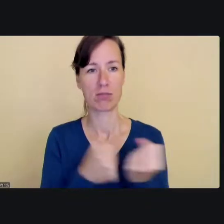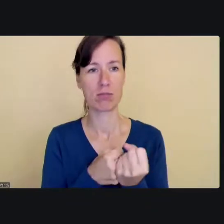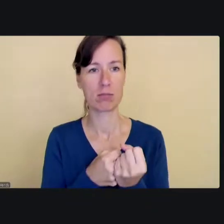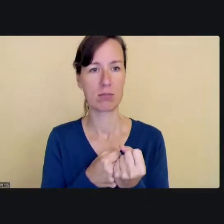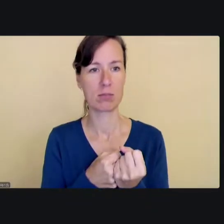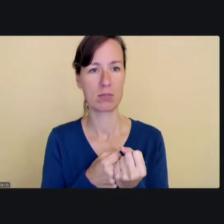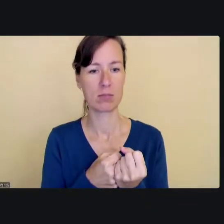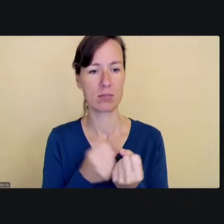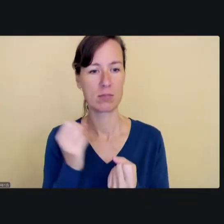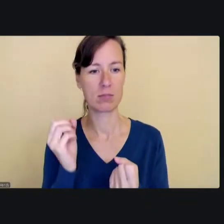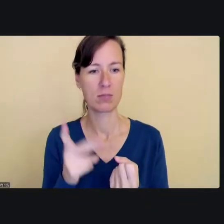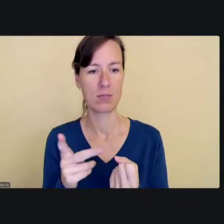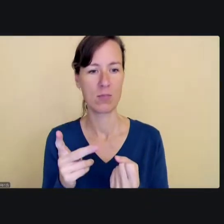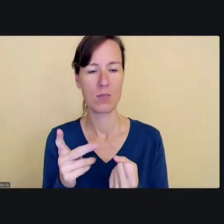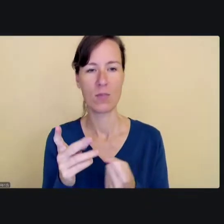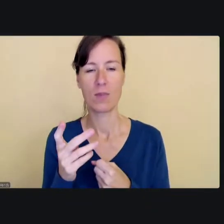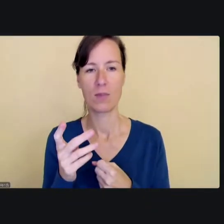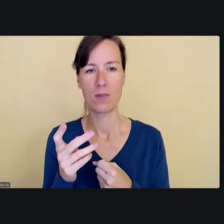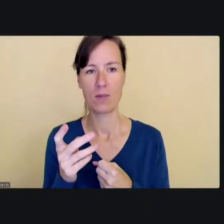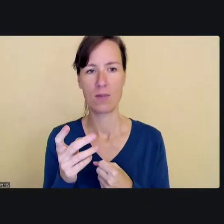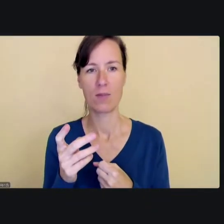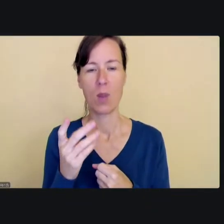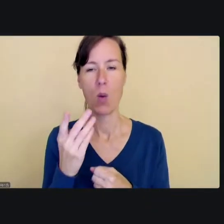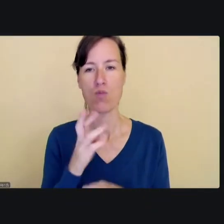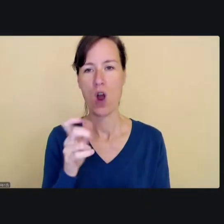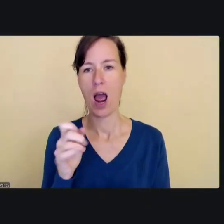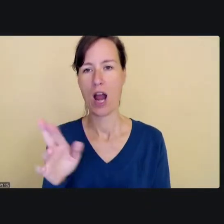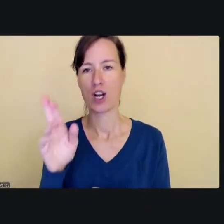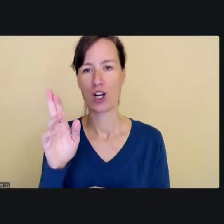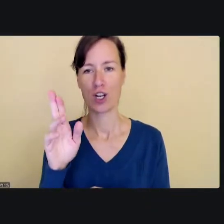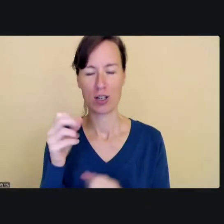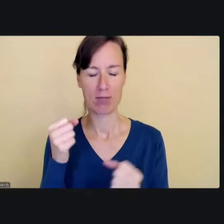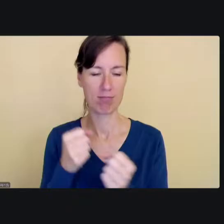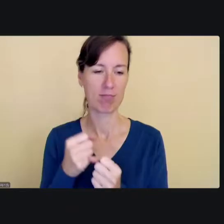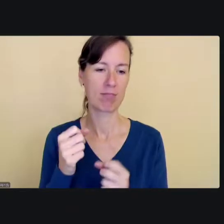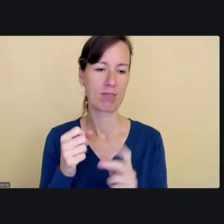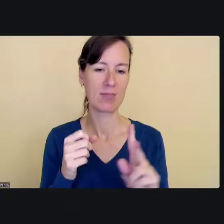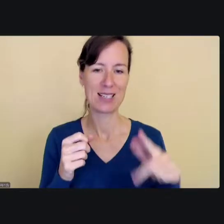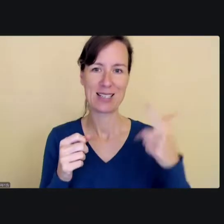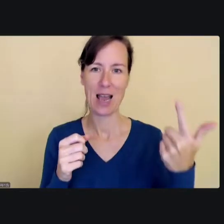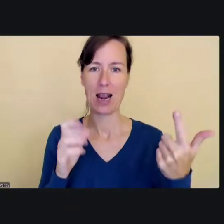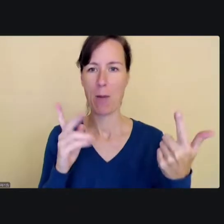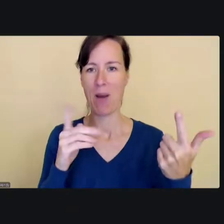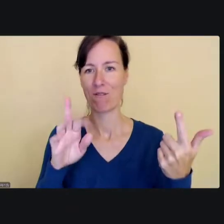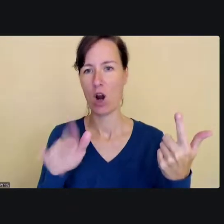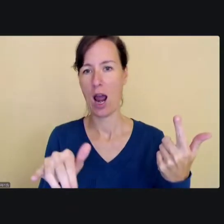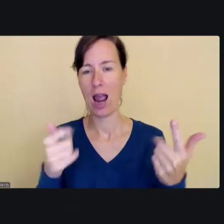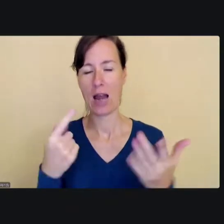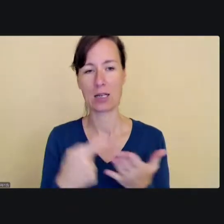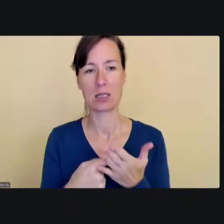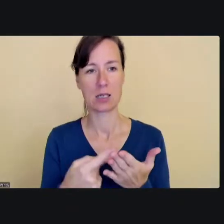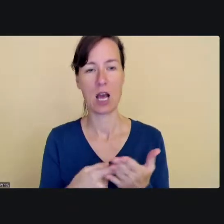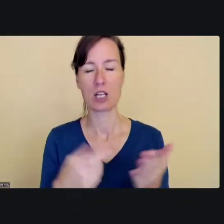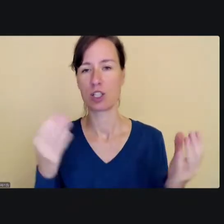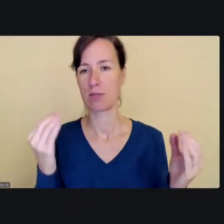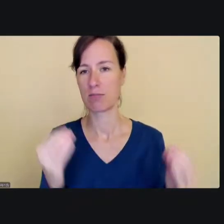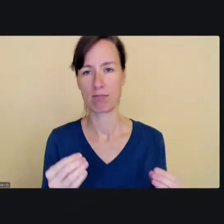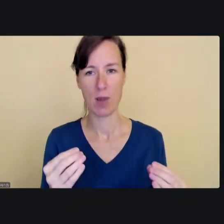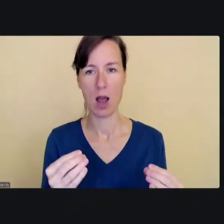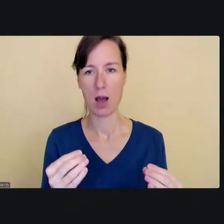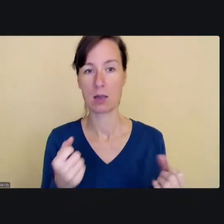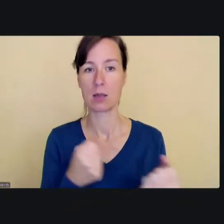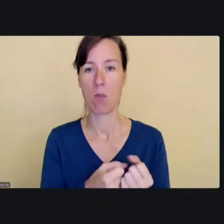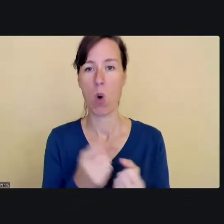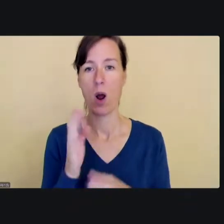by Councilmember Briner and seconded by Councilmember Fry. Is there any discussion? Hearing none, all those in favor say